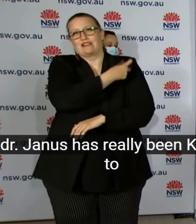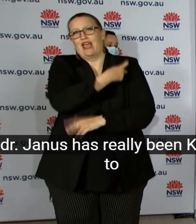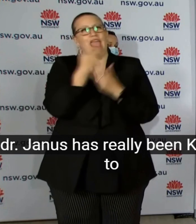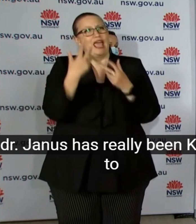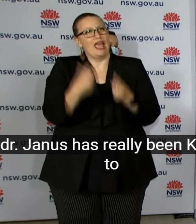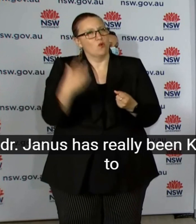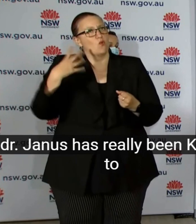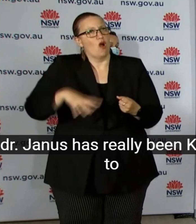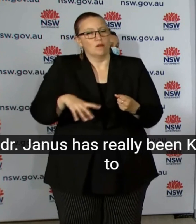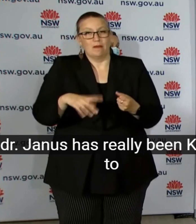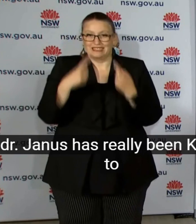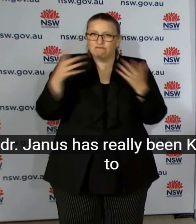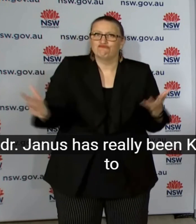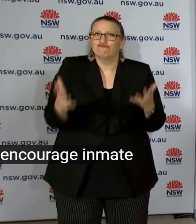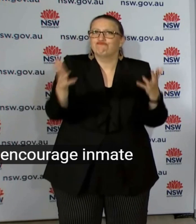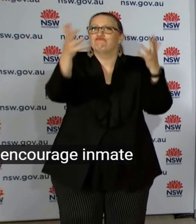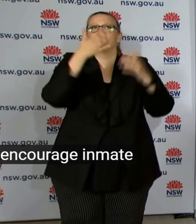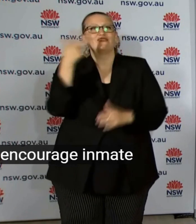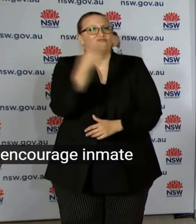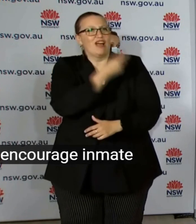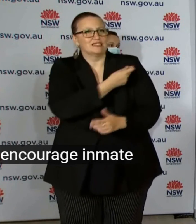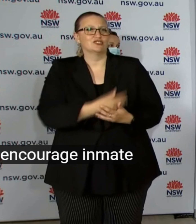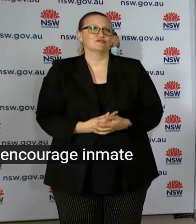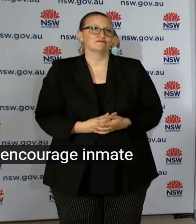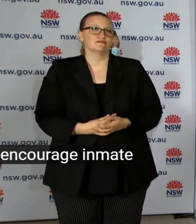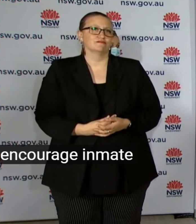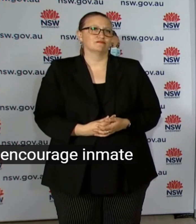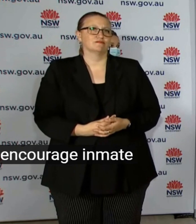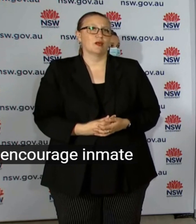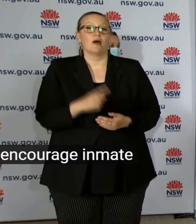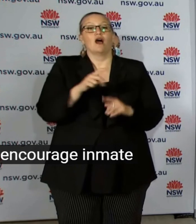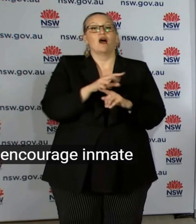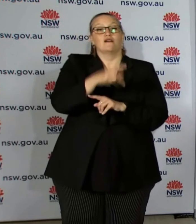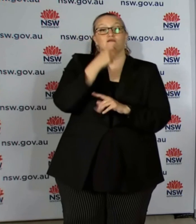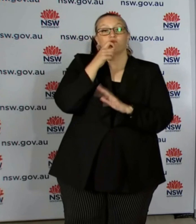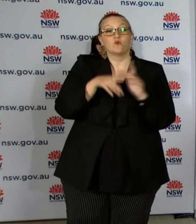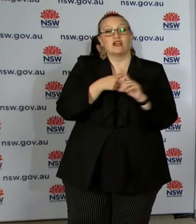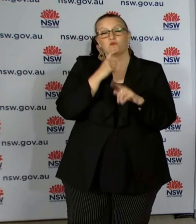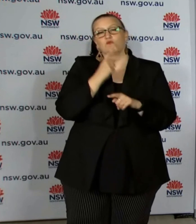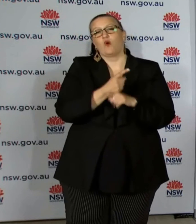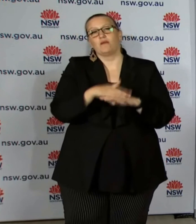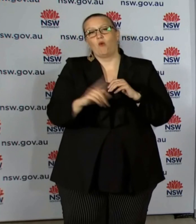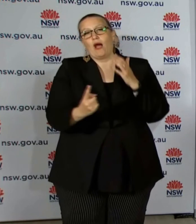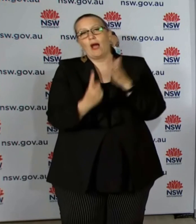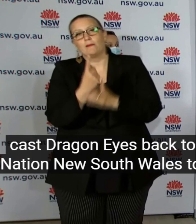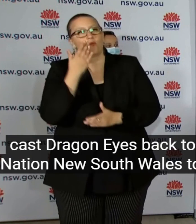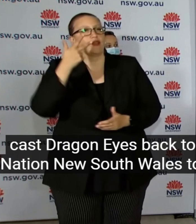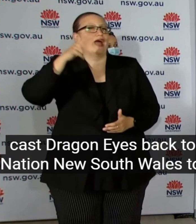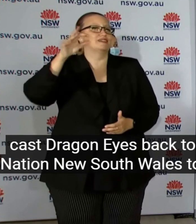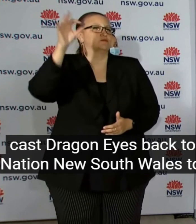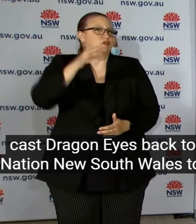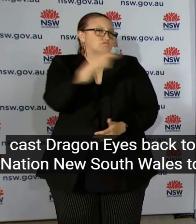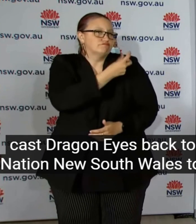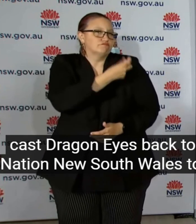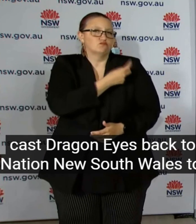But look, the Premier has indicated in the next couple of weeks we'll say more about the 80% roadmap. We'll say more about